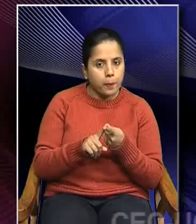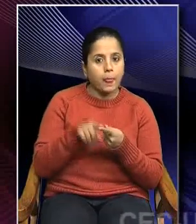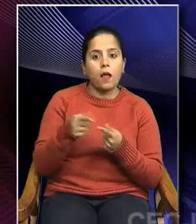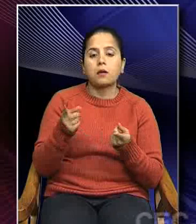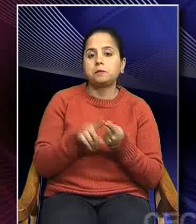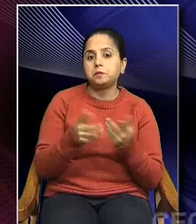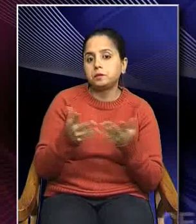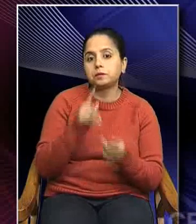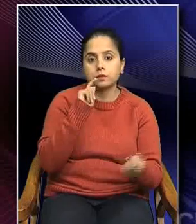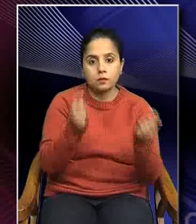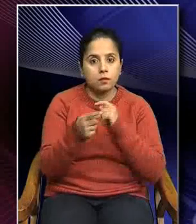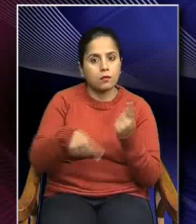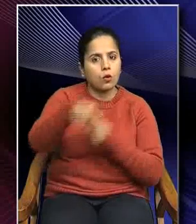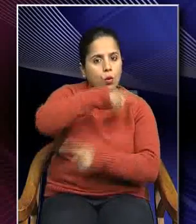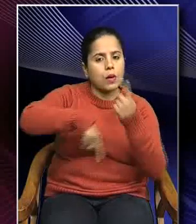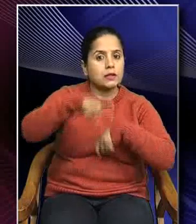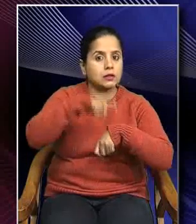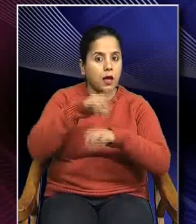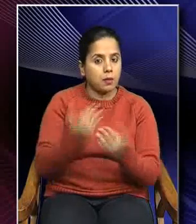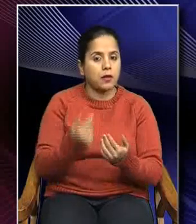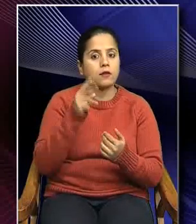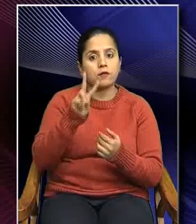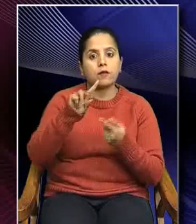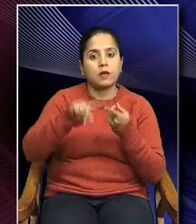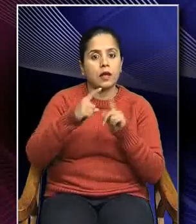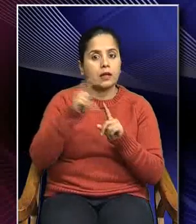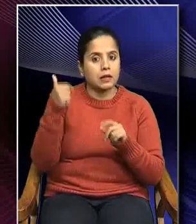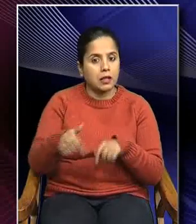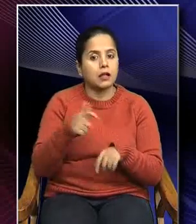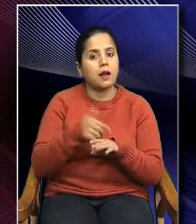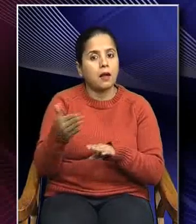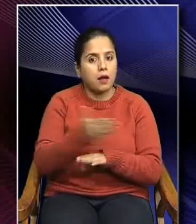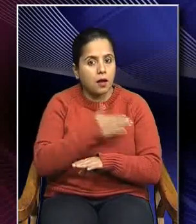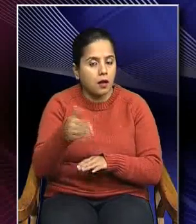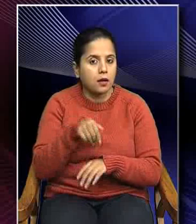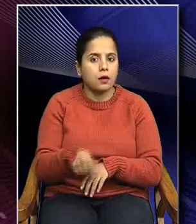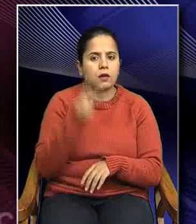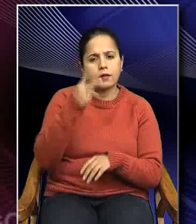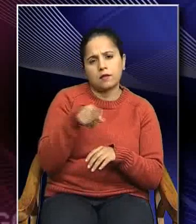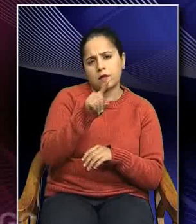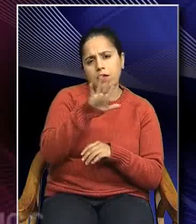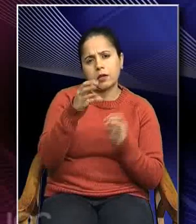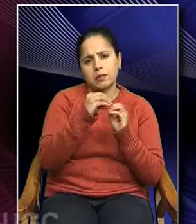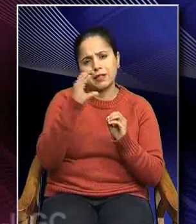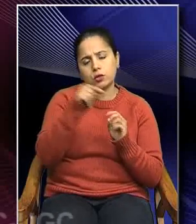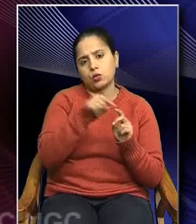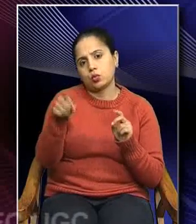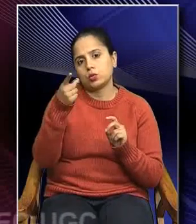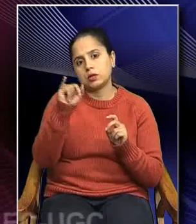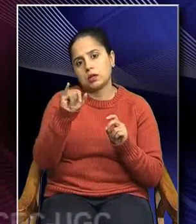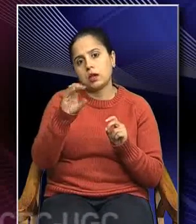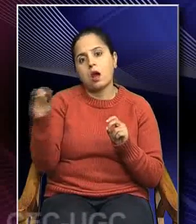happening across time in the Vedic period, say from 1500 BC to around 600 BC.